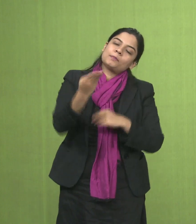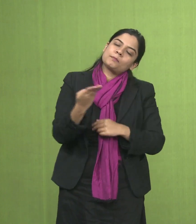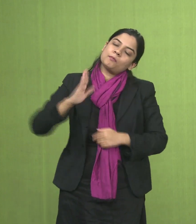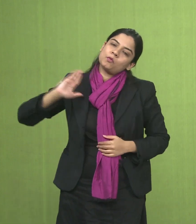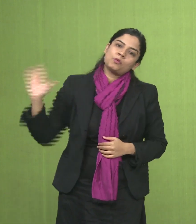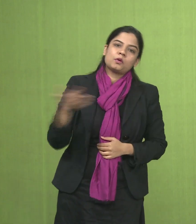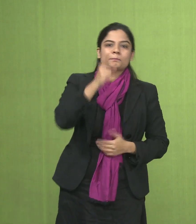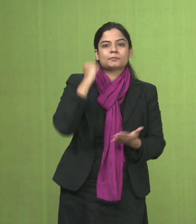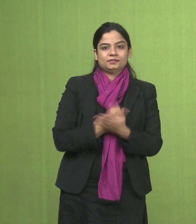with the product.